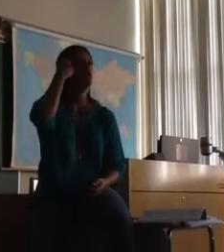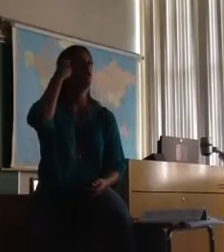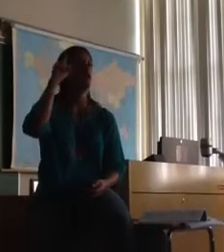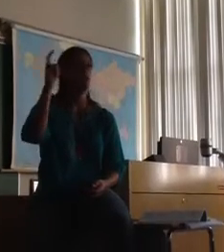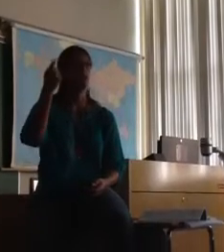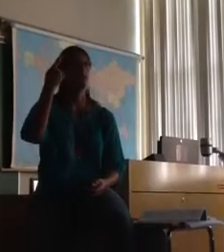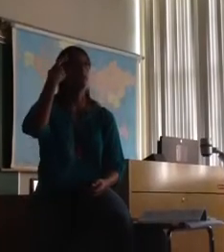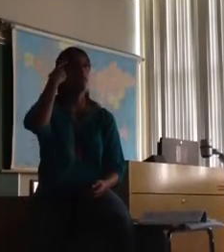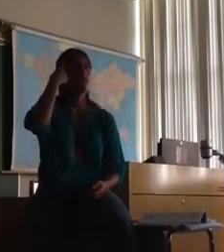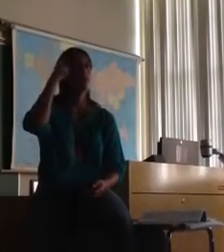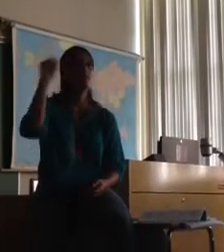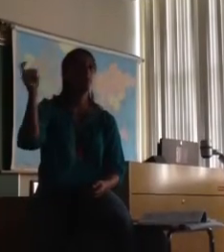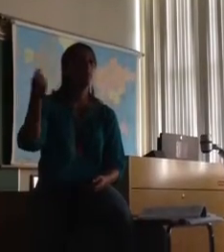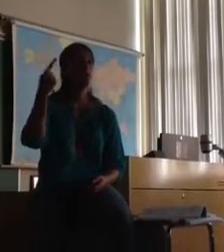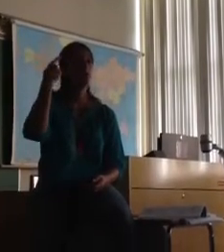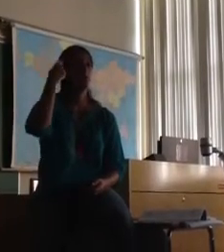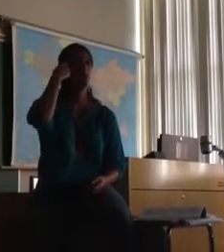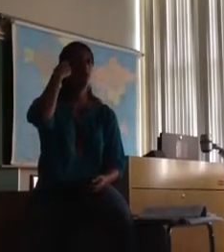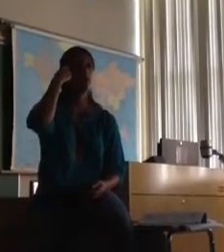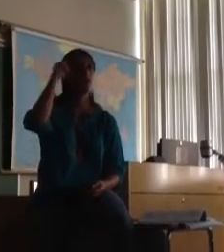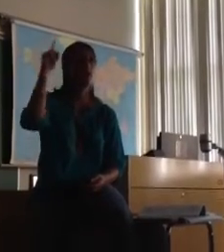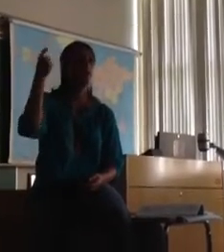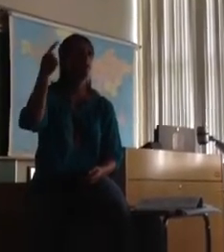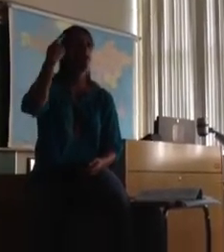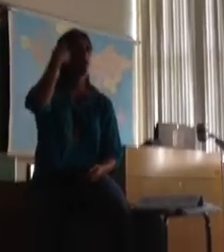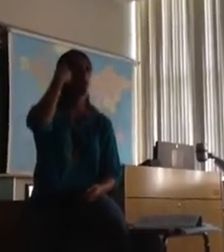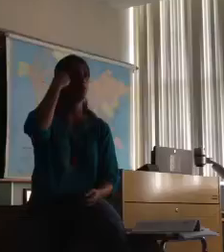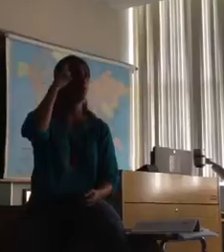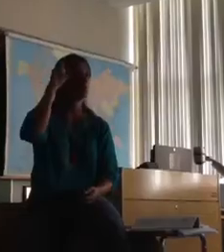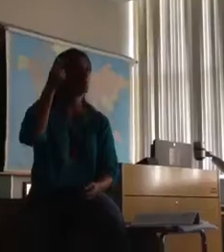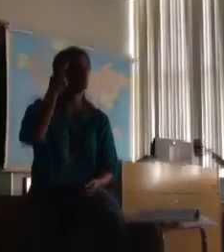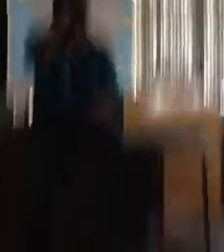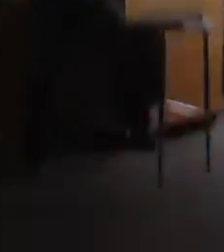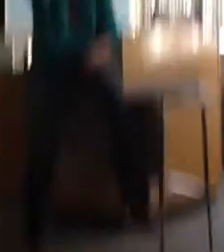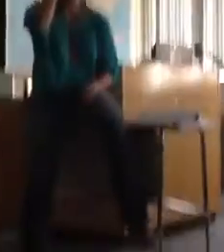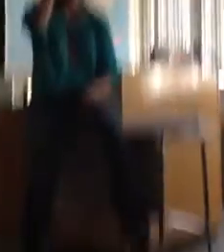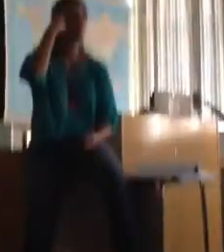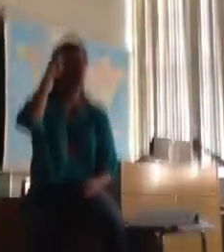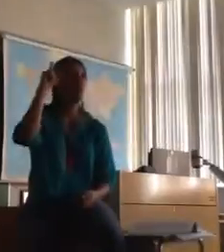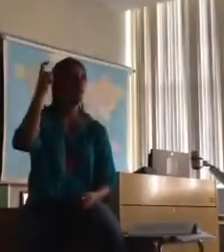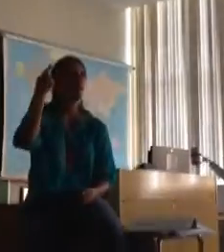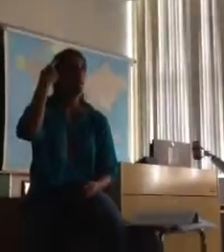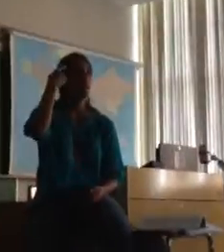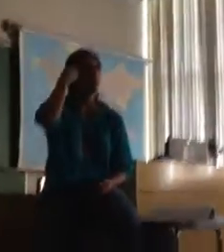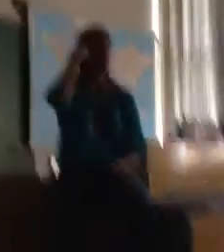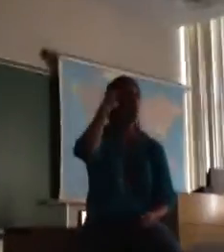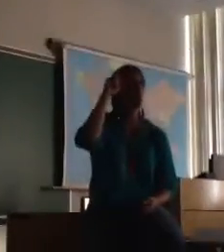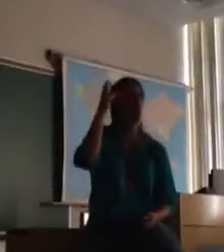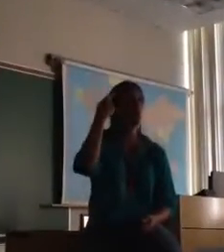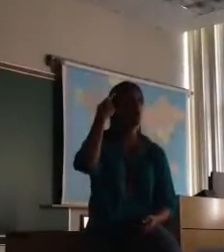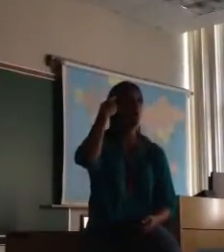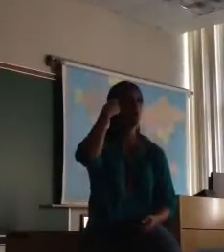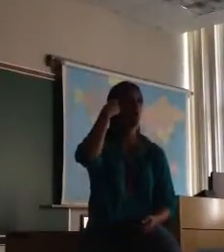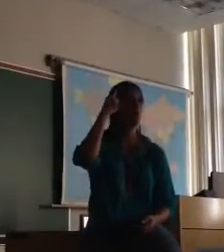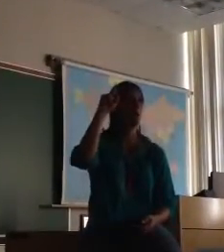you But it finish, starts yeah. out here. Then government makes you shoot from the head, I think, I don't know if that's what Where it's they from. control what you know. Control your